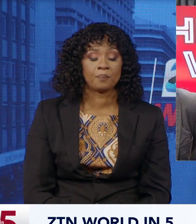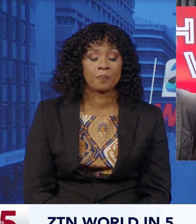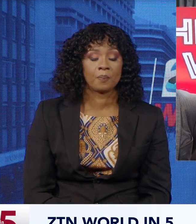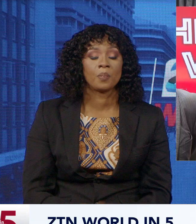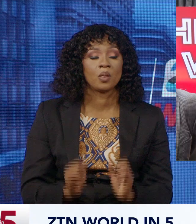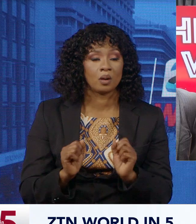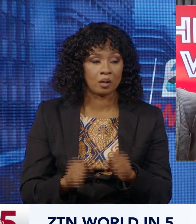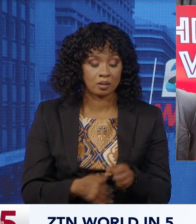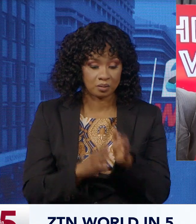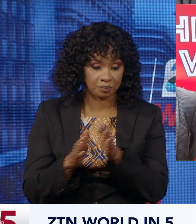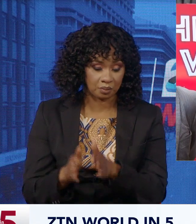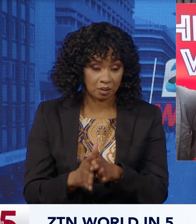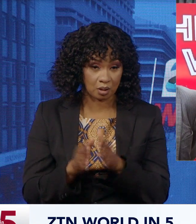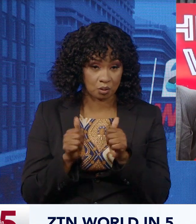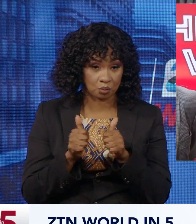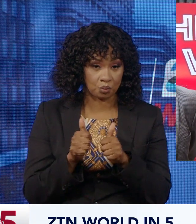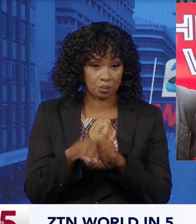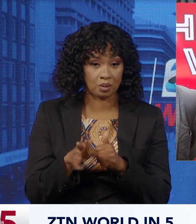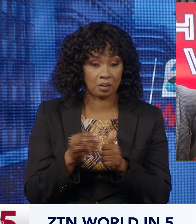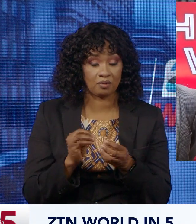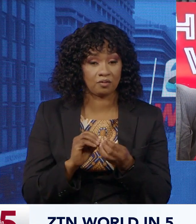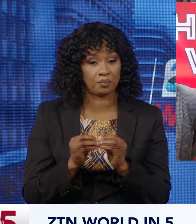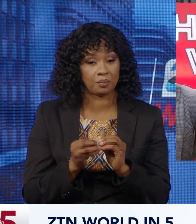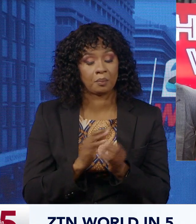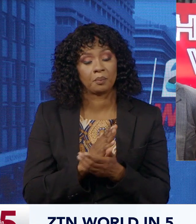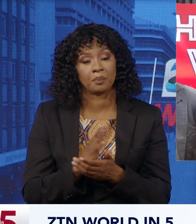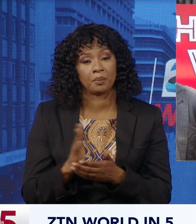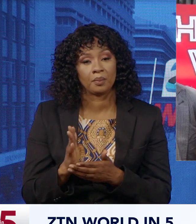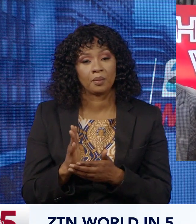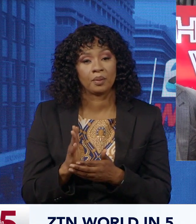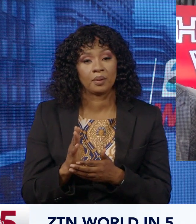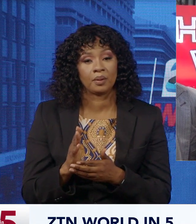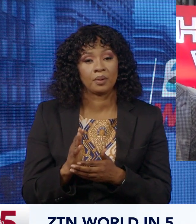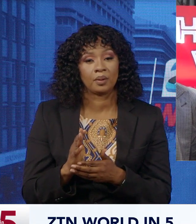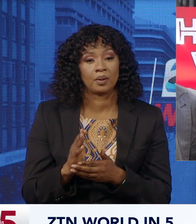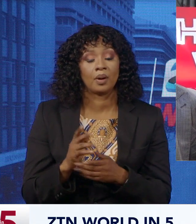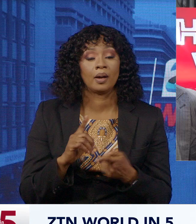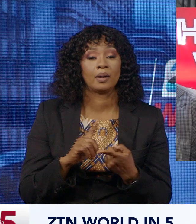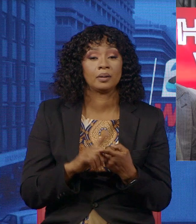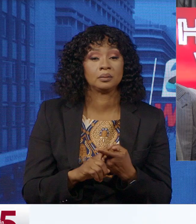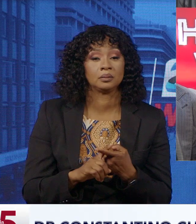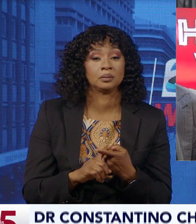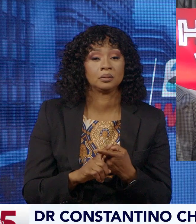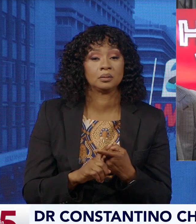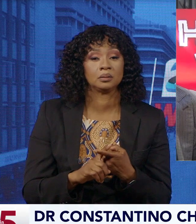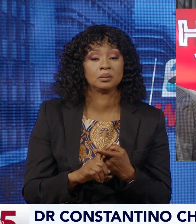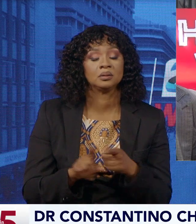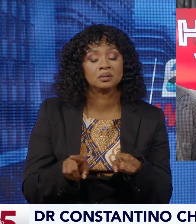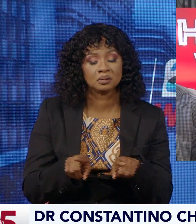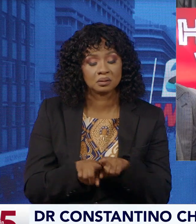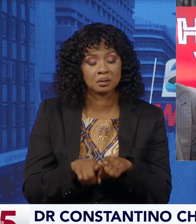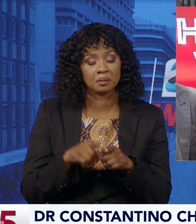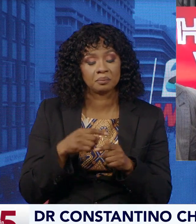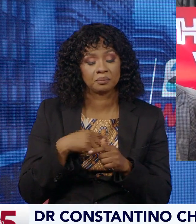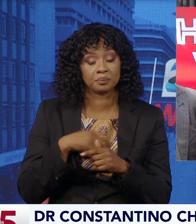Great progress has been made by Instac, and I have been